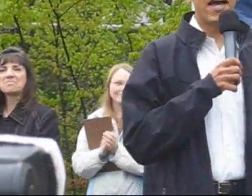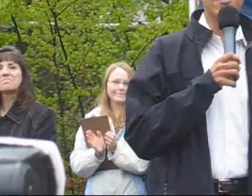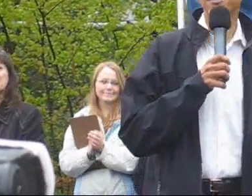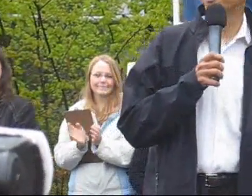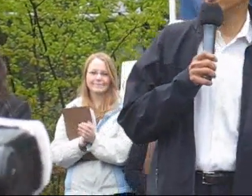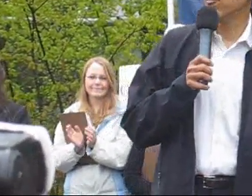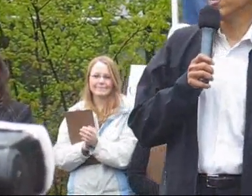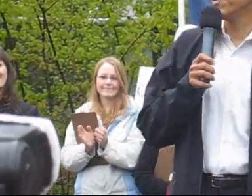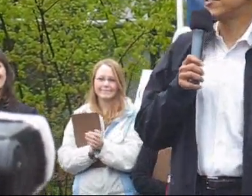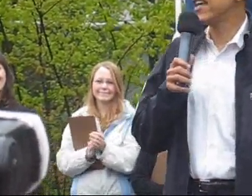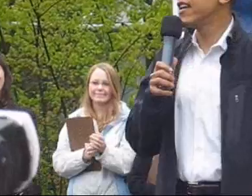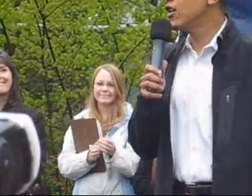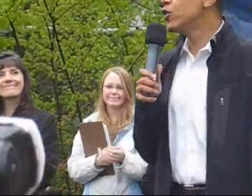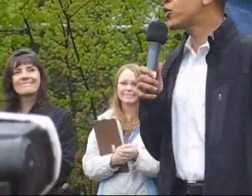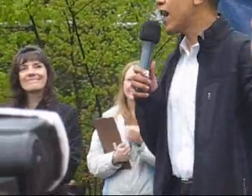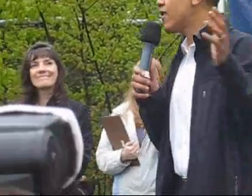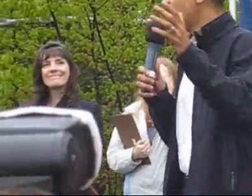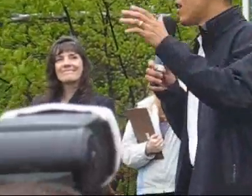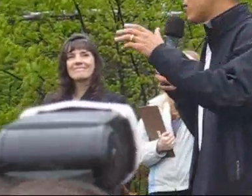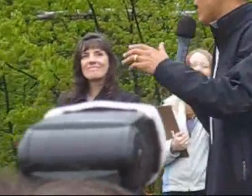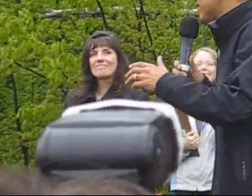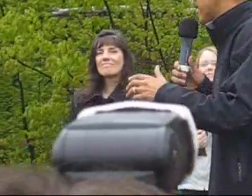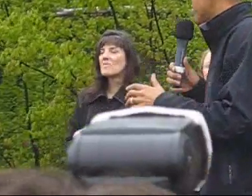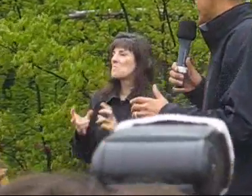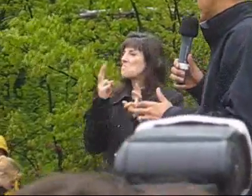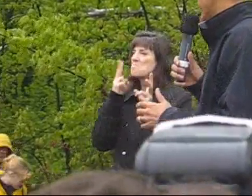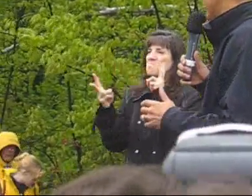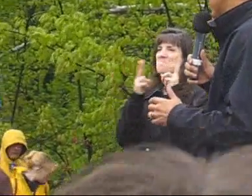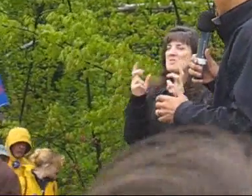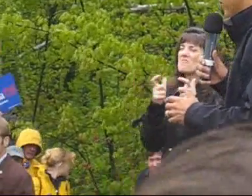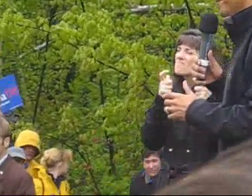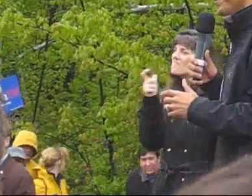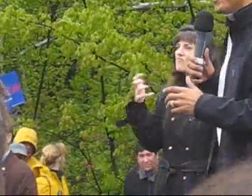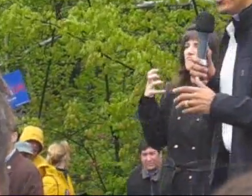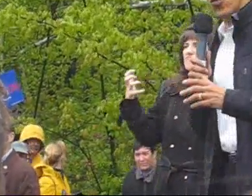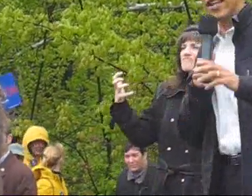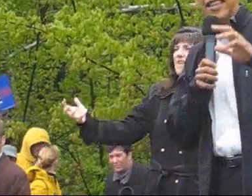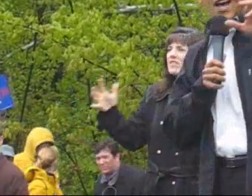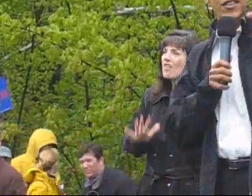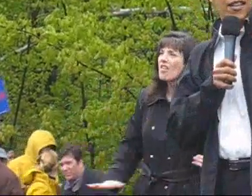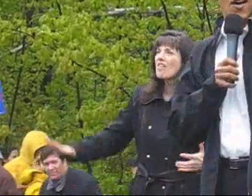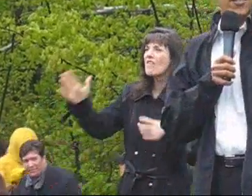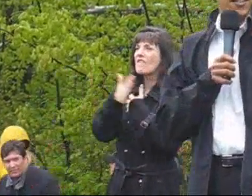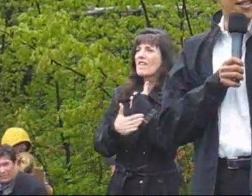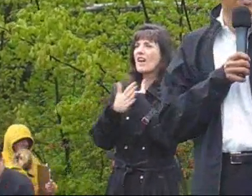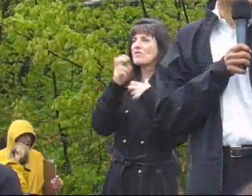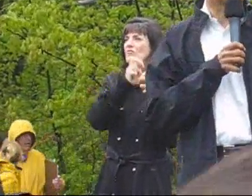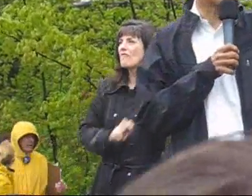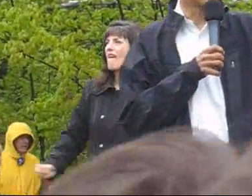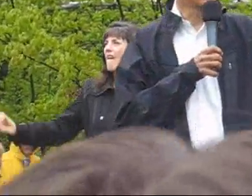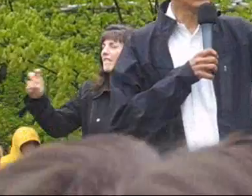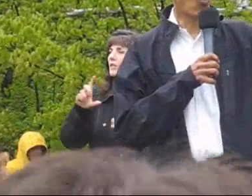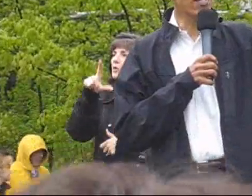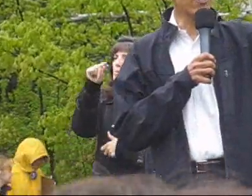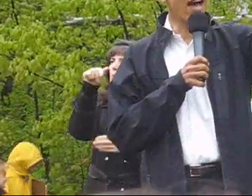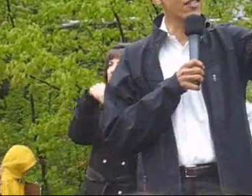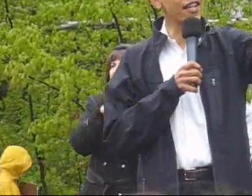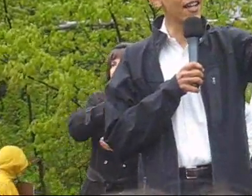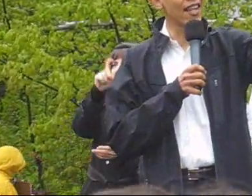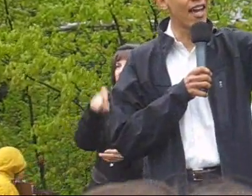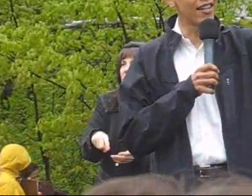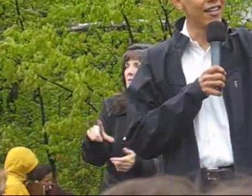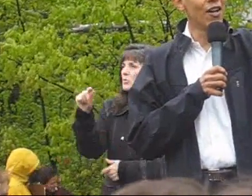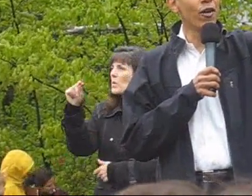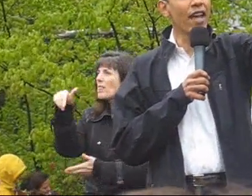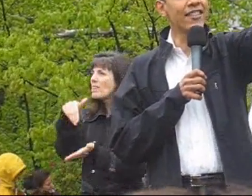Now, we've been seeing huge crowds all across the country as we've been traveling. 20,000 in Austin, Texas, and